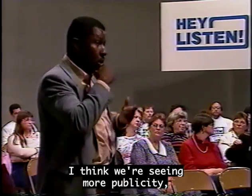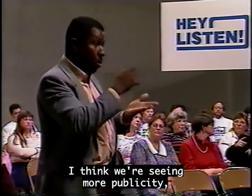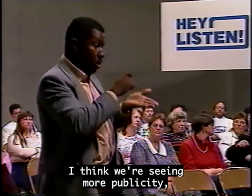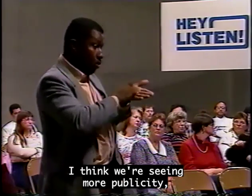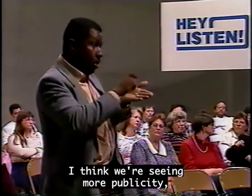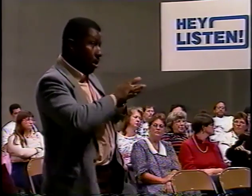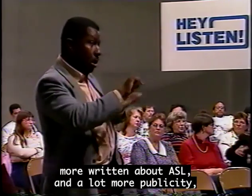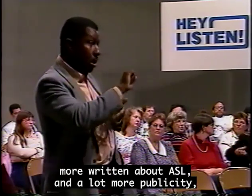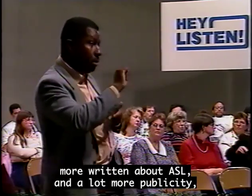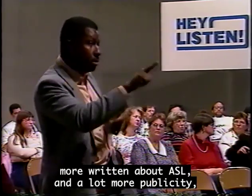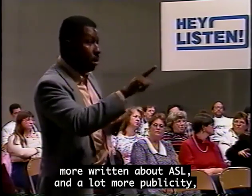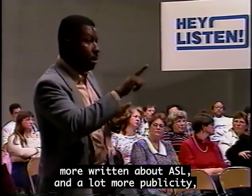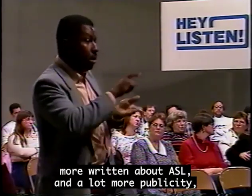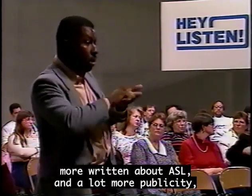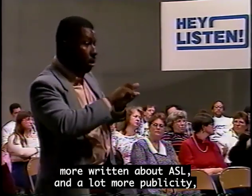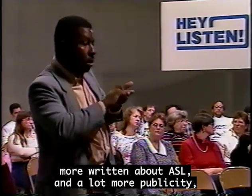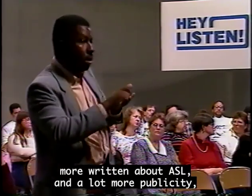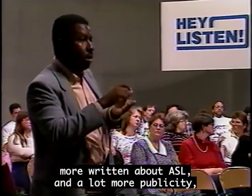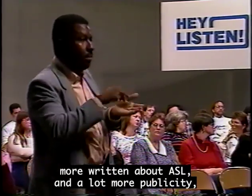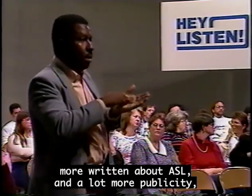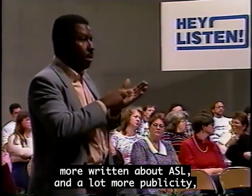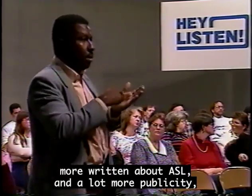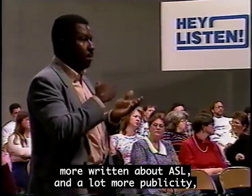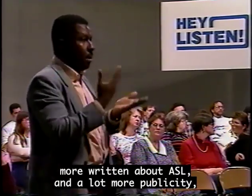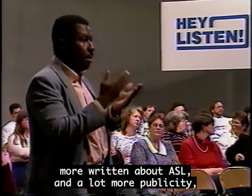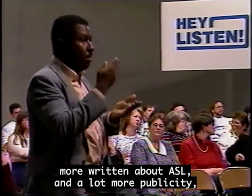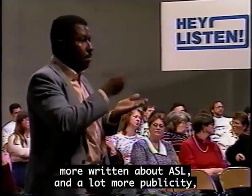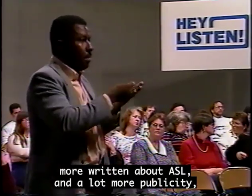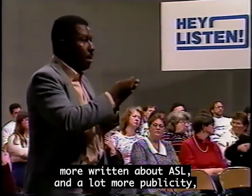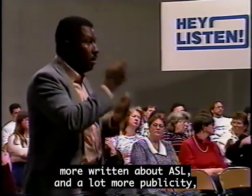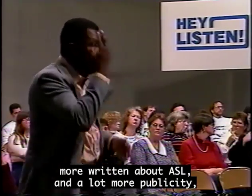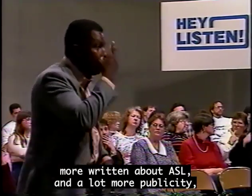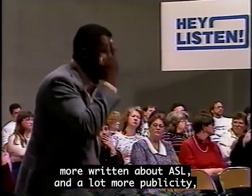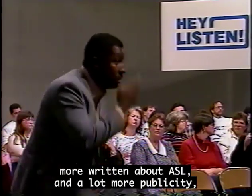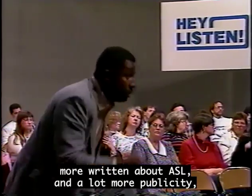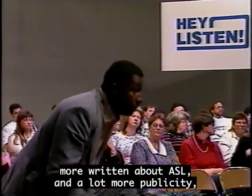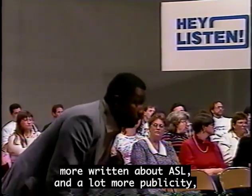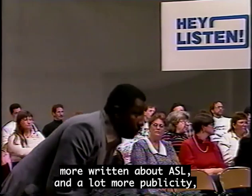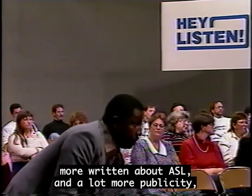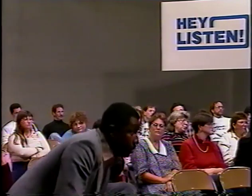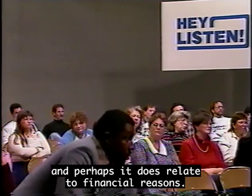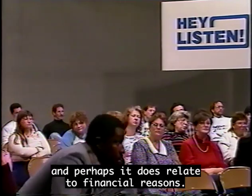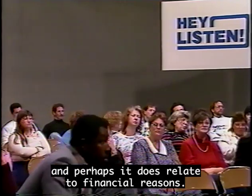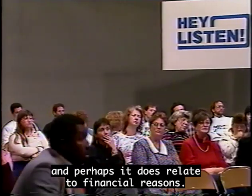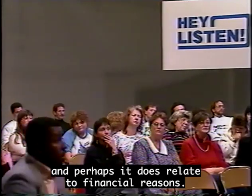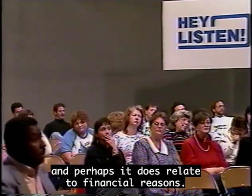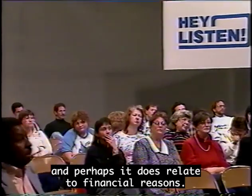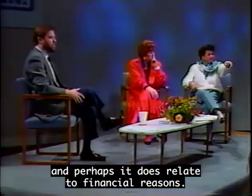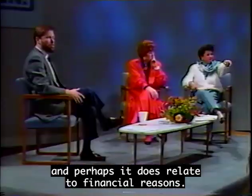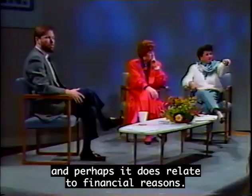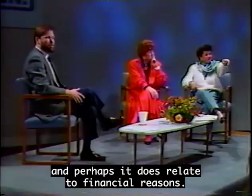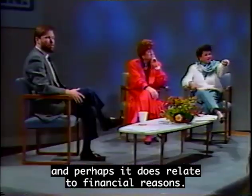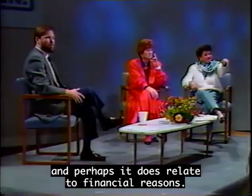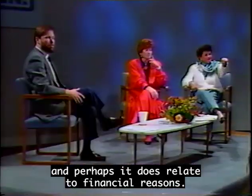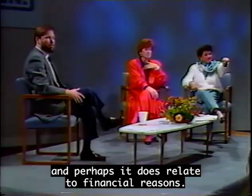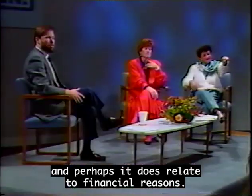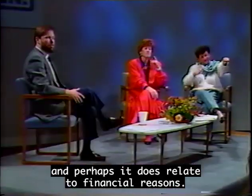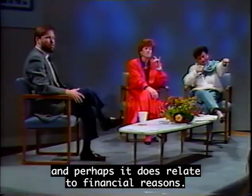more publicity, more written about ASL, and a lot more publicity, and perhaps it does relate to financial